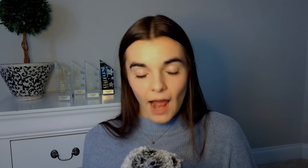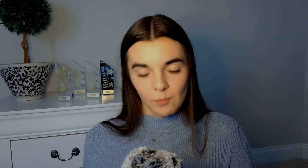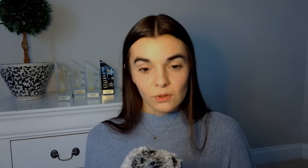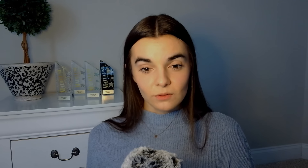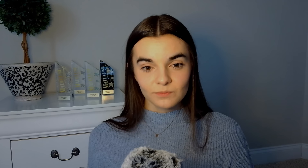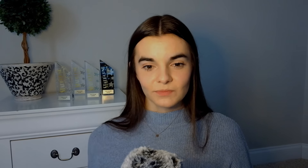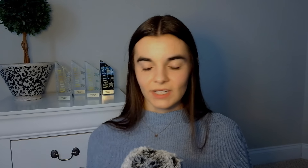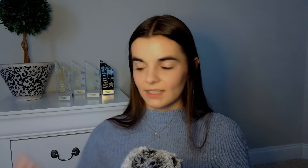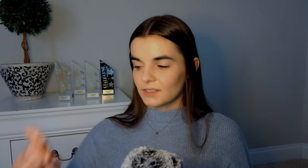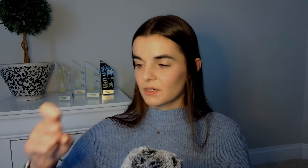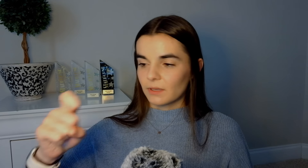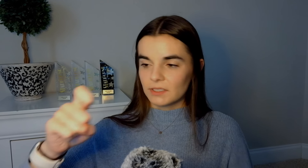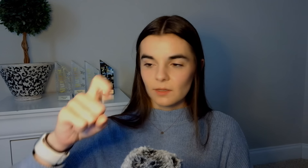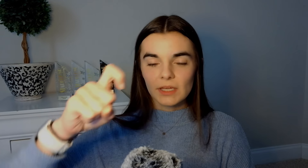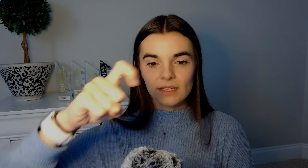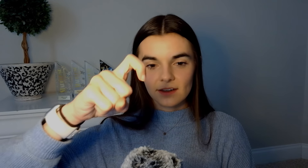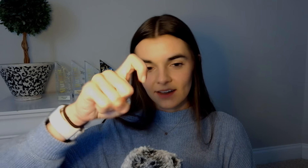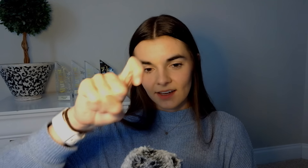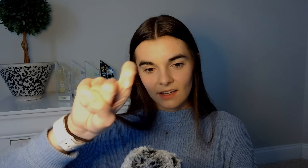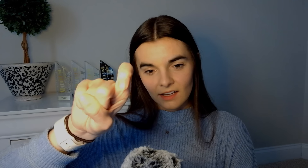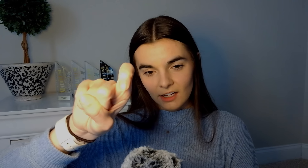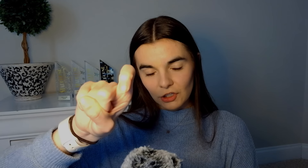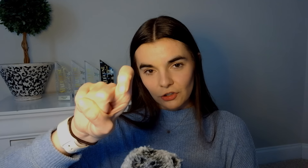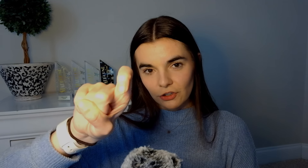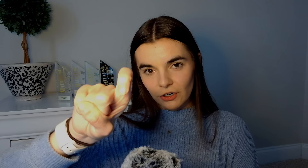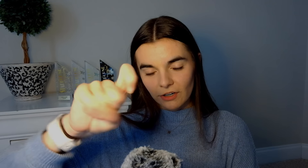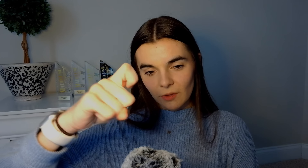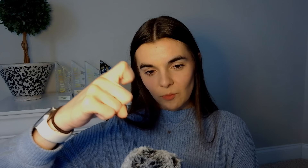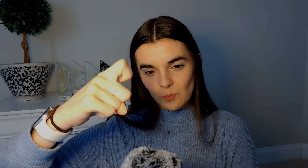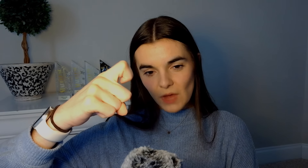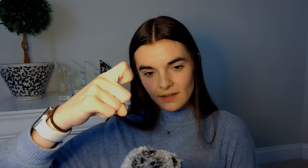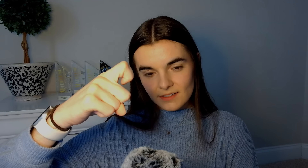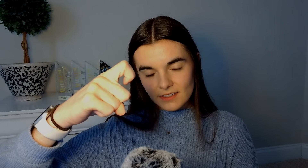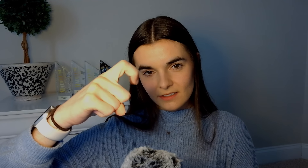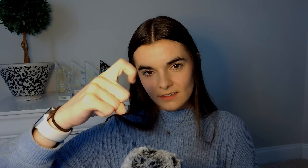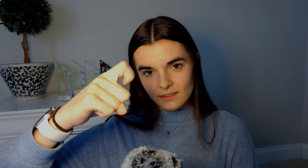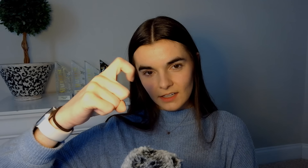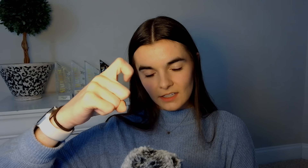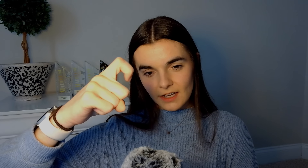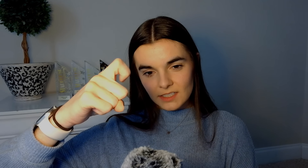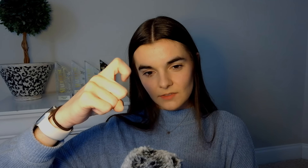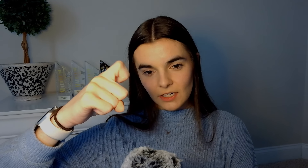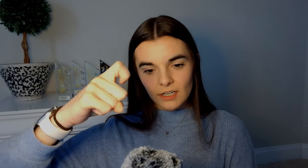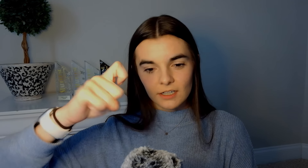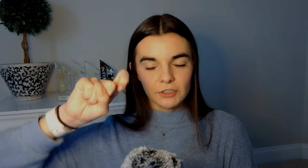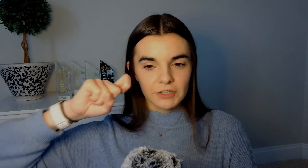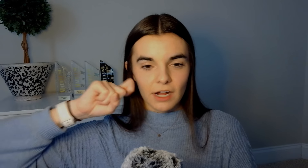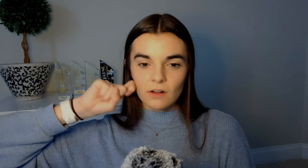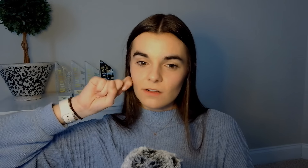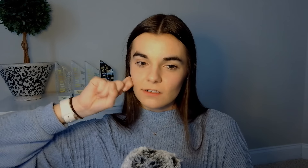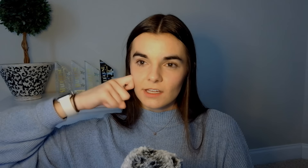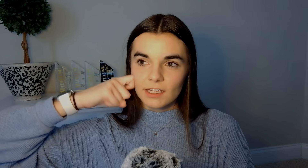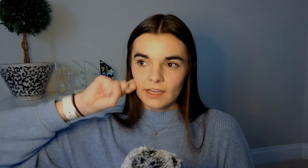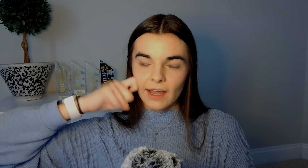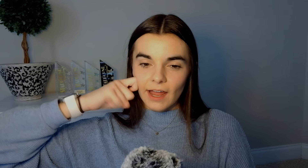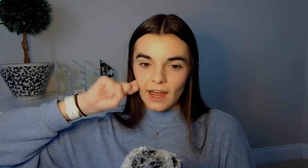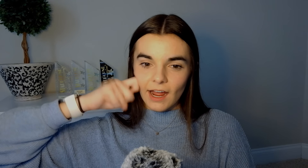Apple is going to be your bent index finger, your knuckle.